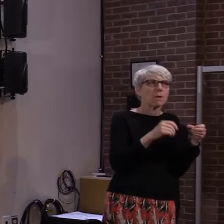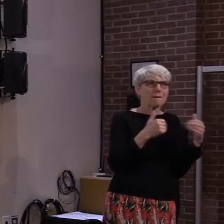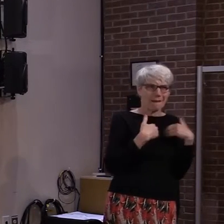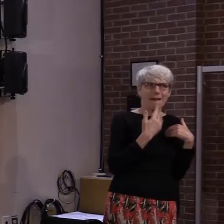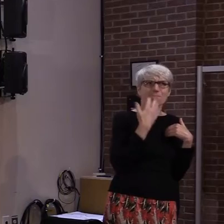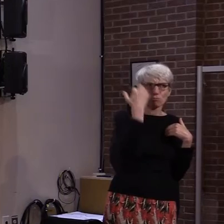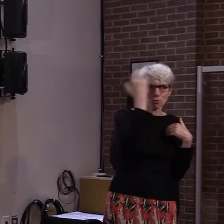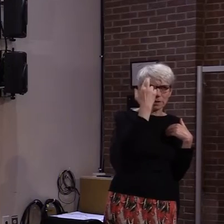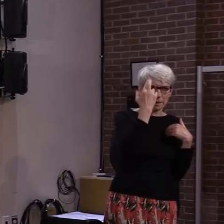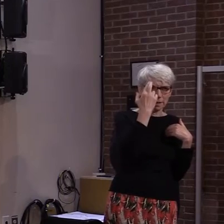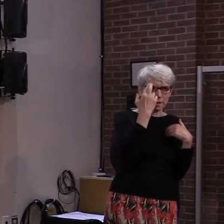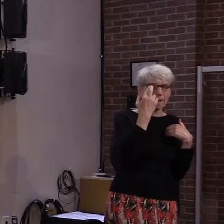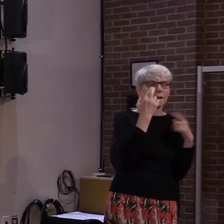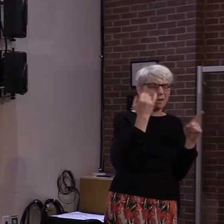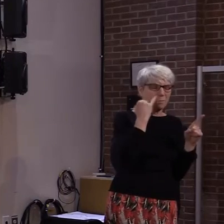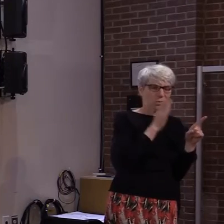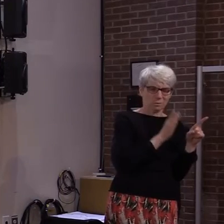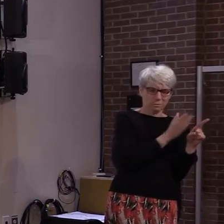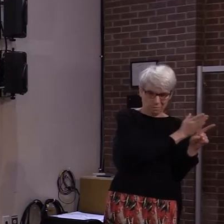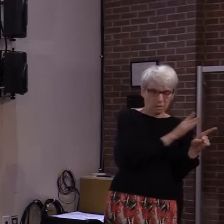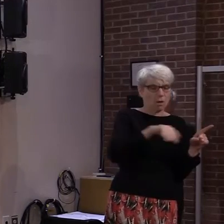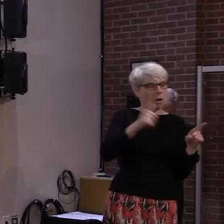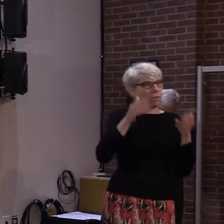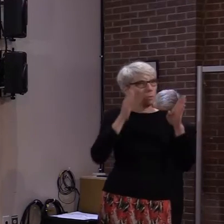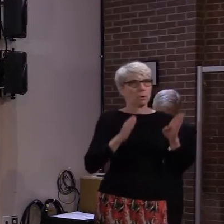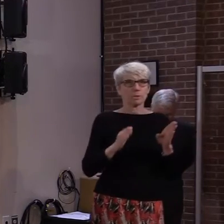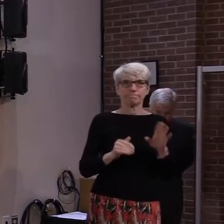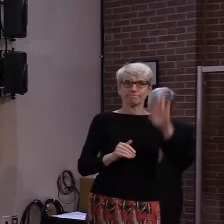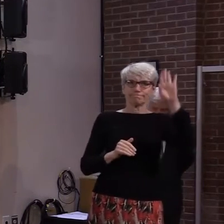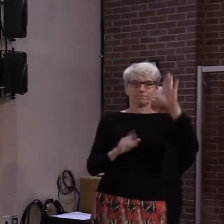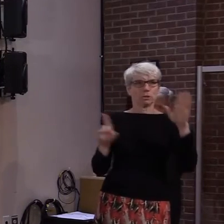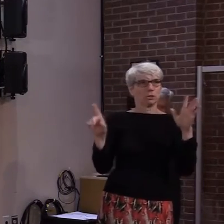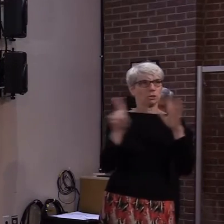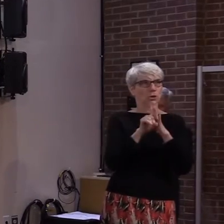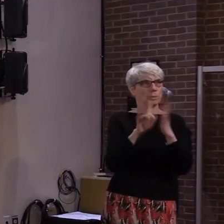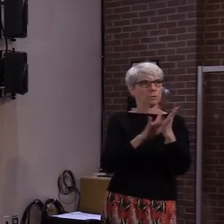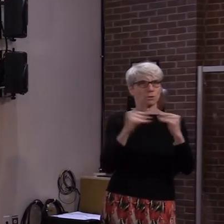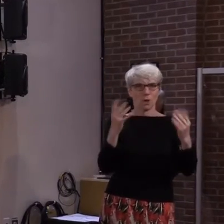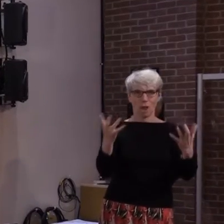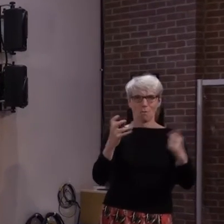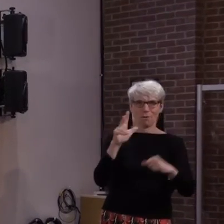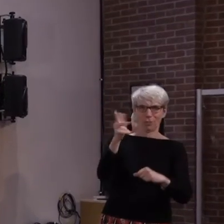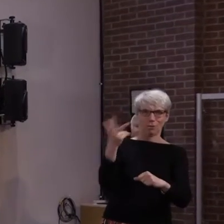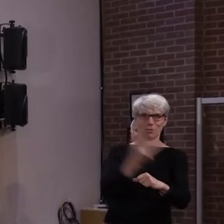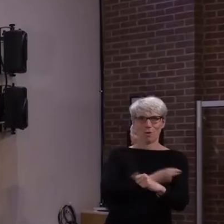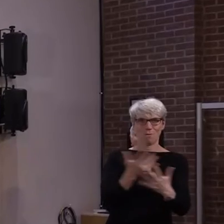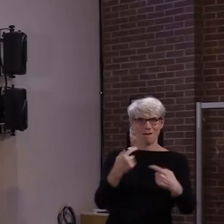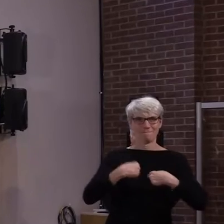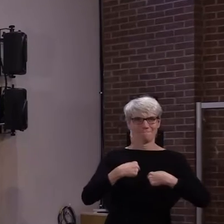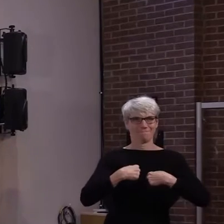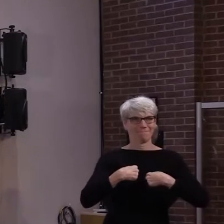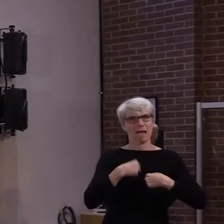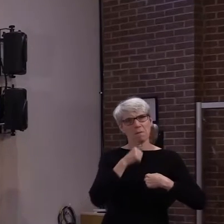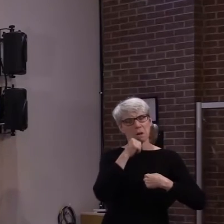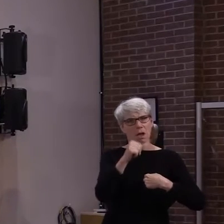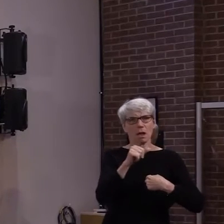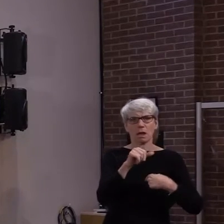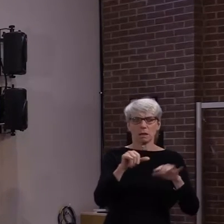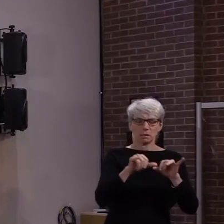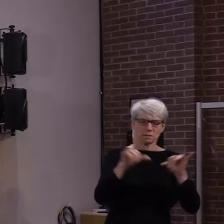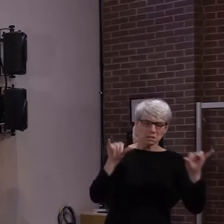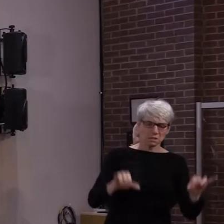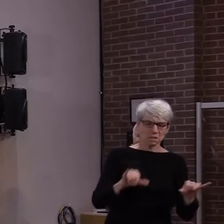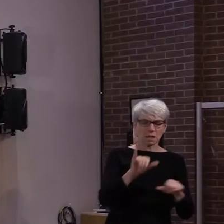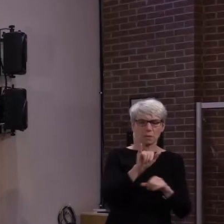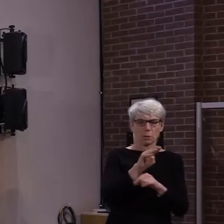were to show up to a pharmacy wanting to get the third dose, would they be rejected, or would they still get